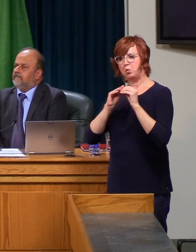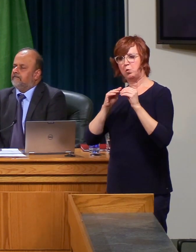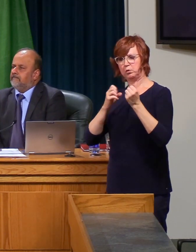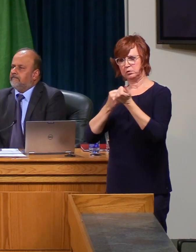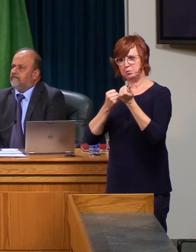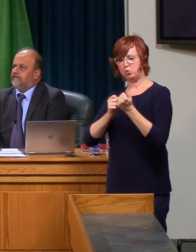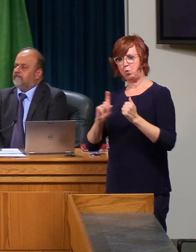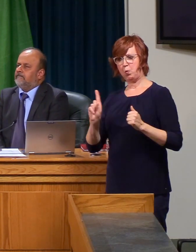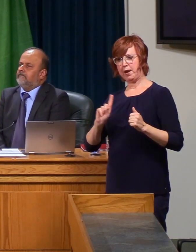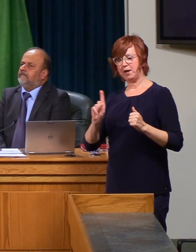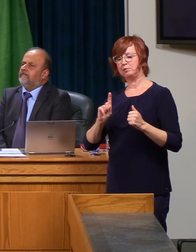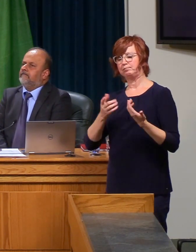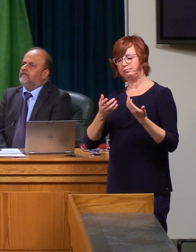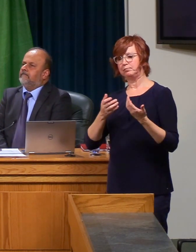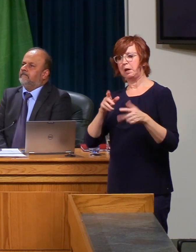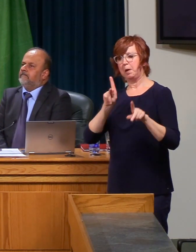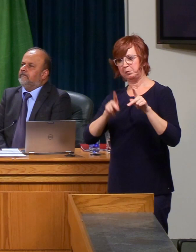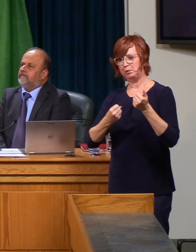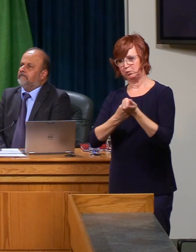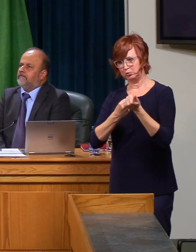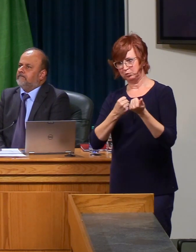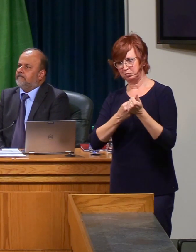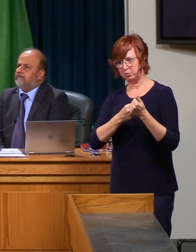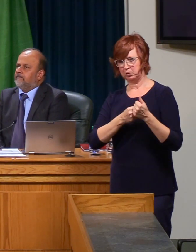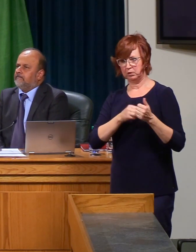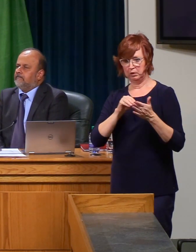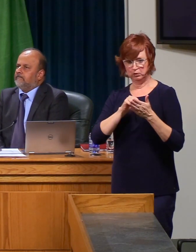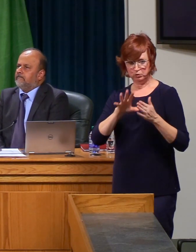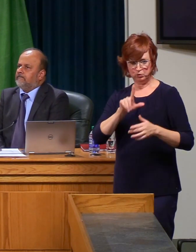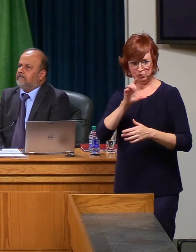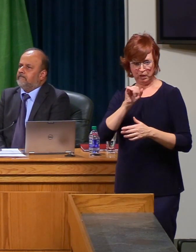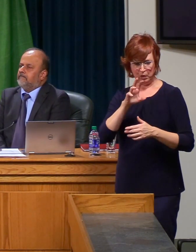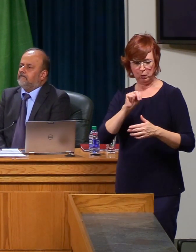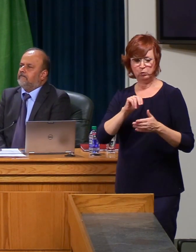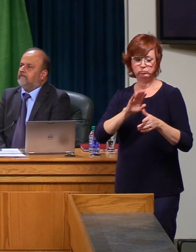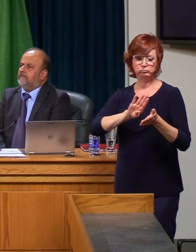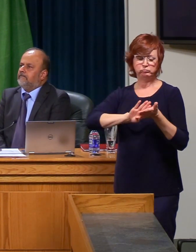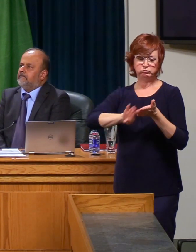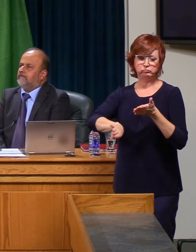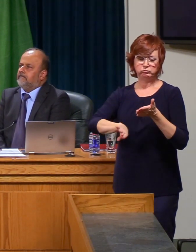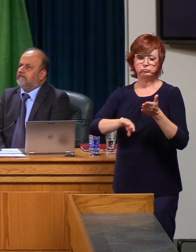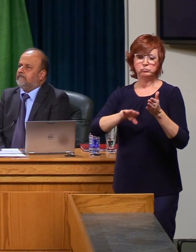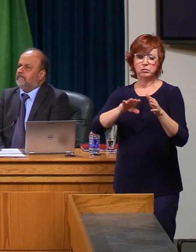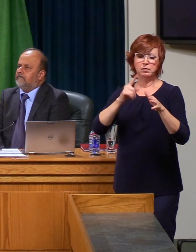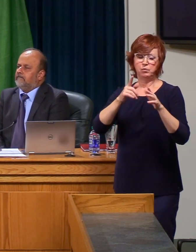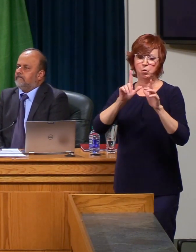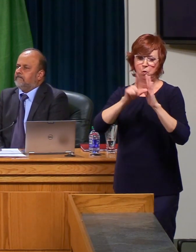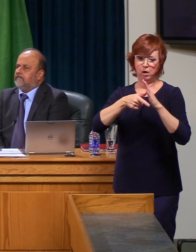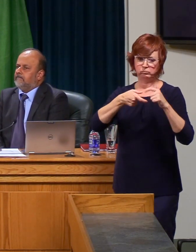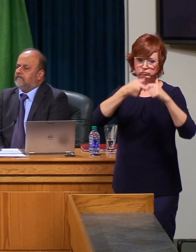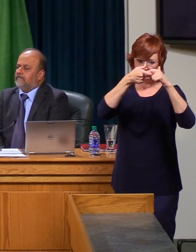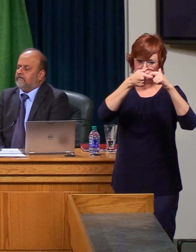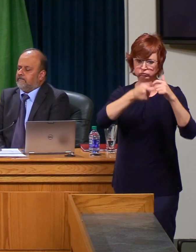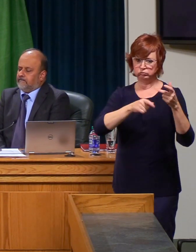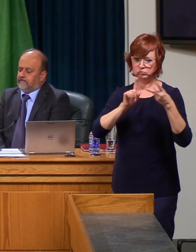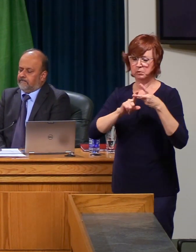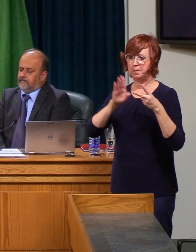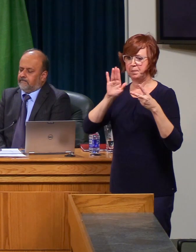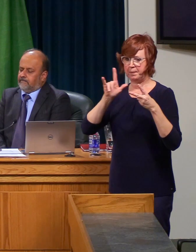being deferred. You're seeing supports with respect to Crown utility bills and the interest being deferred. You're